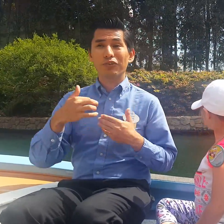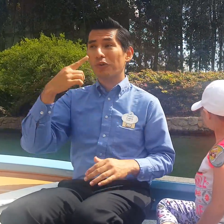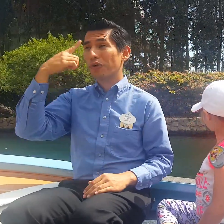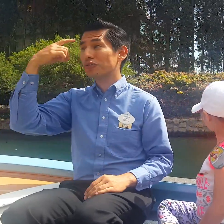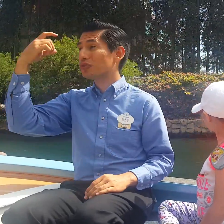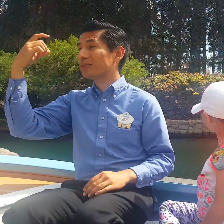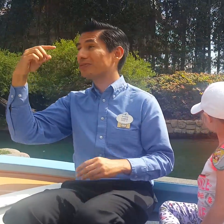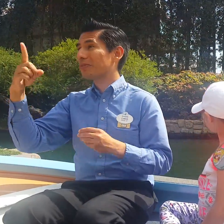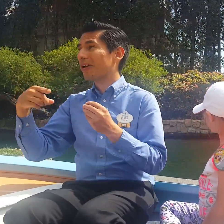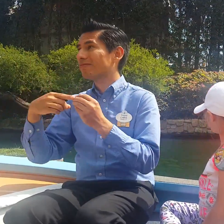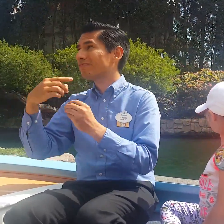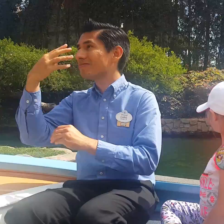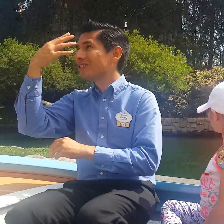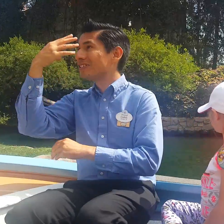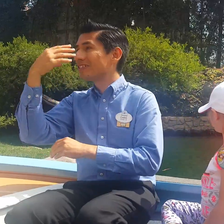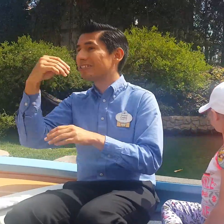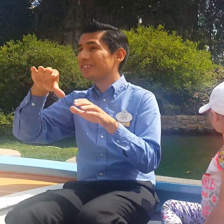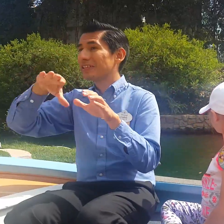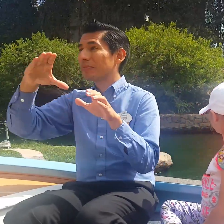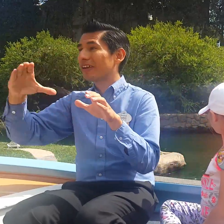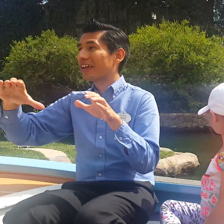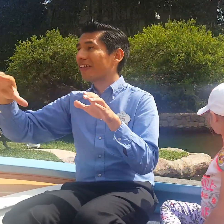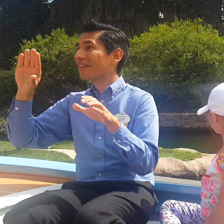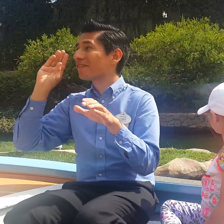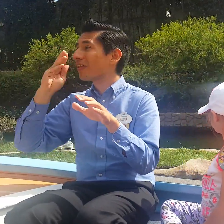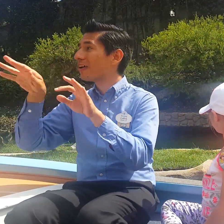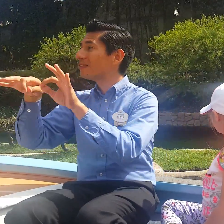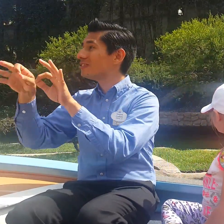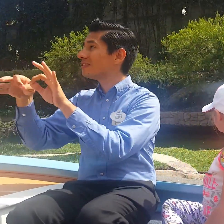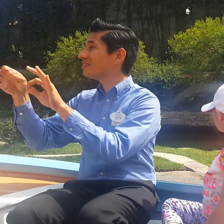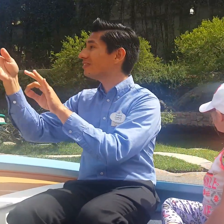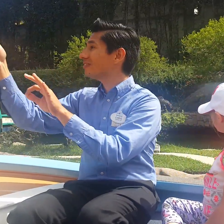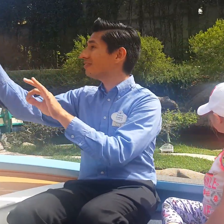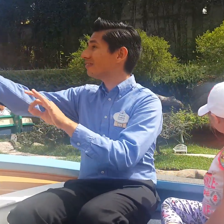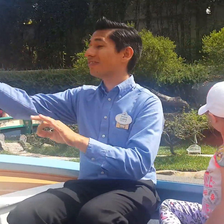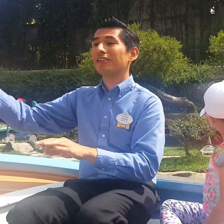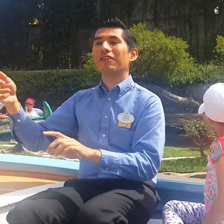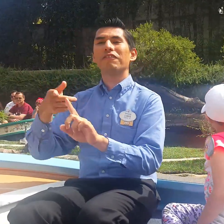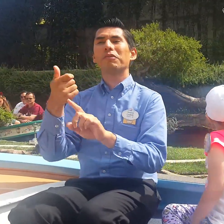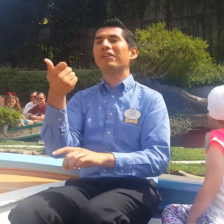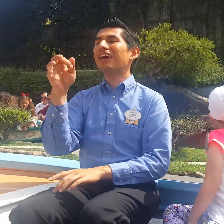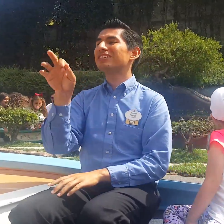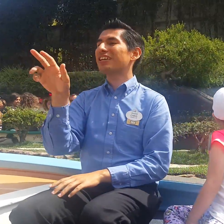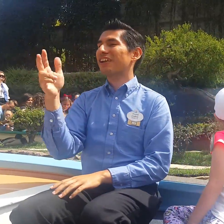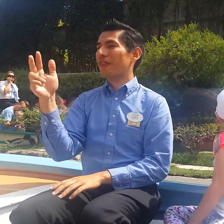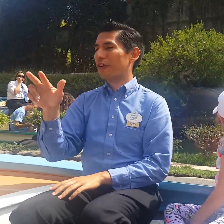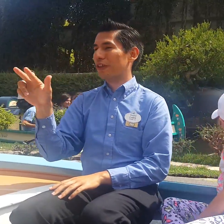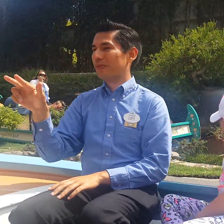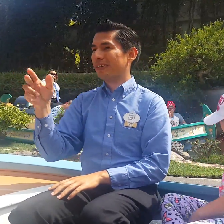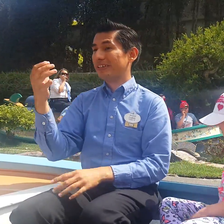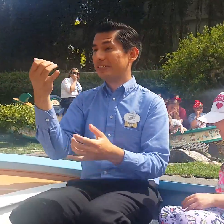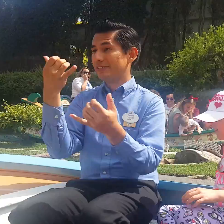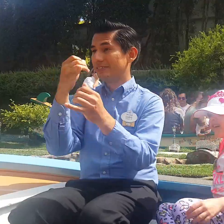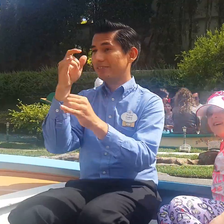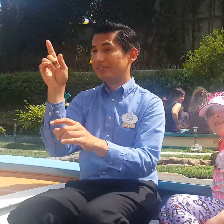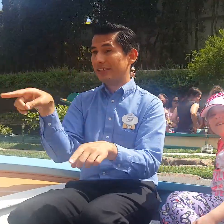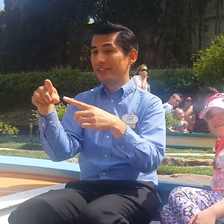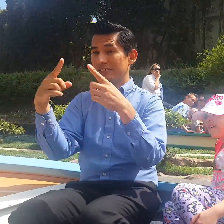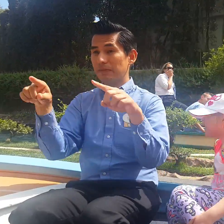of wilted flowers like those to our left. This hilltop was inspired by the 1933 silly symphony cartoon Lullaby Land, and there's